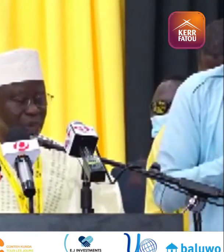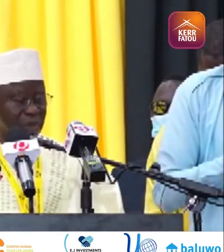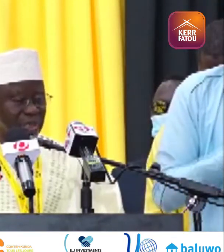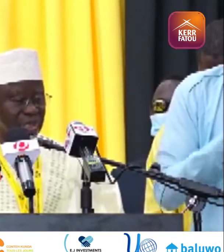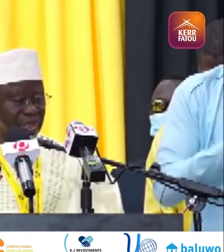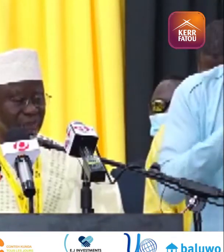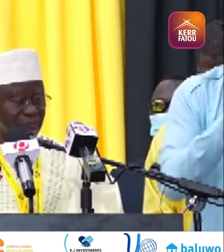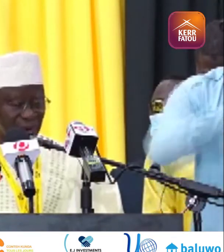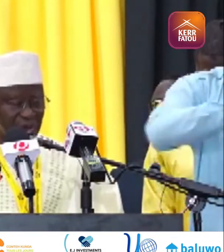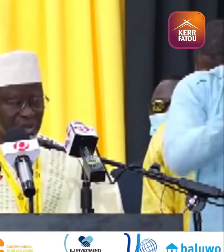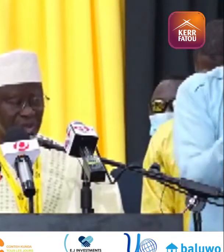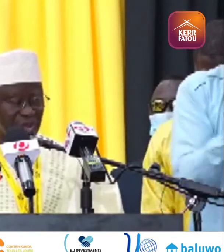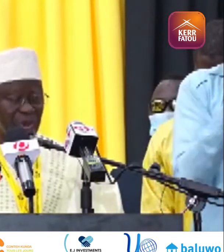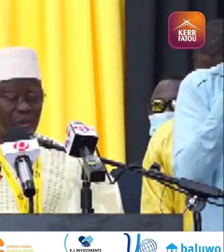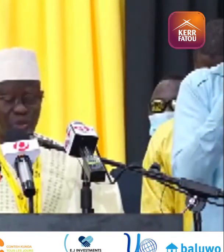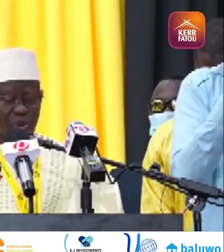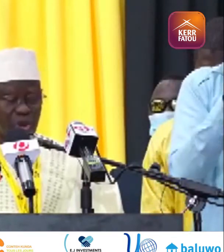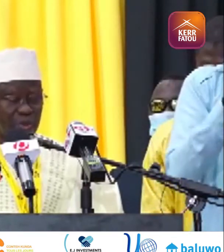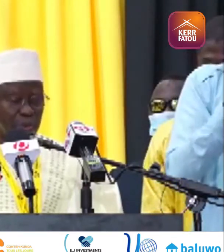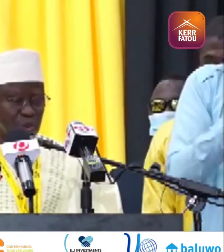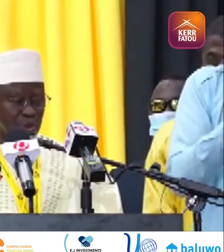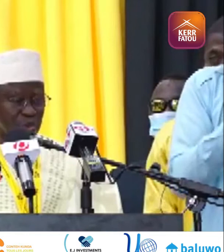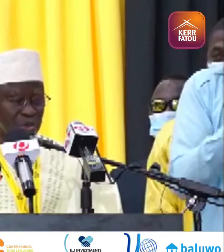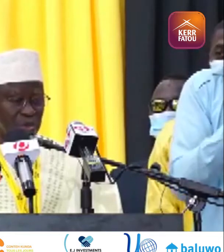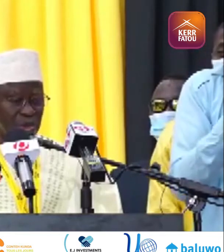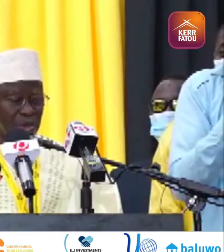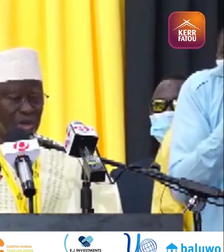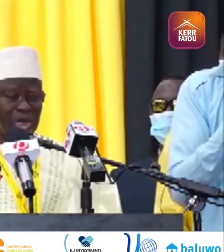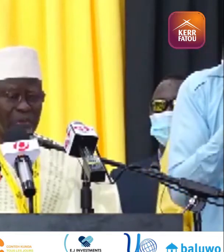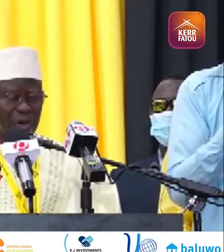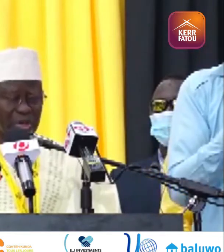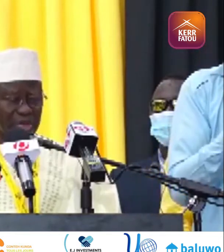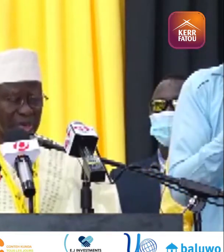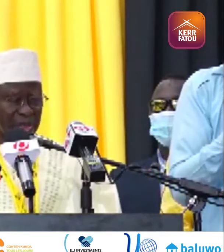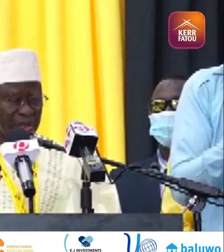a COVID fund, which we call the Buntung,